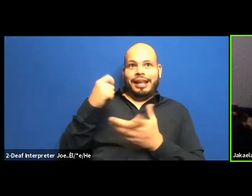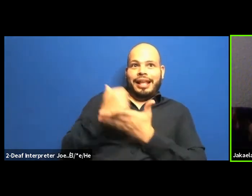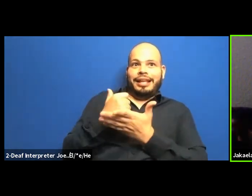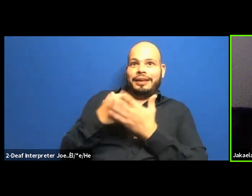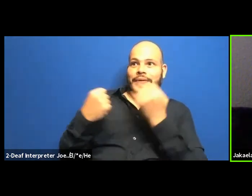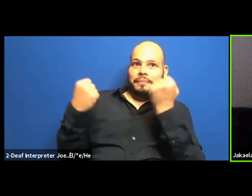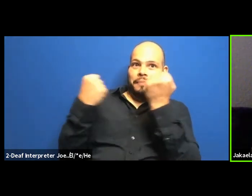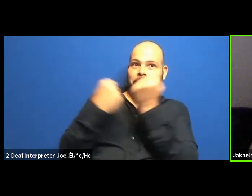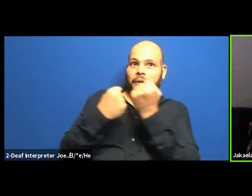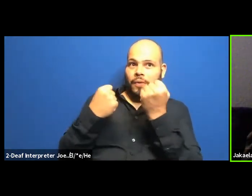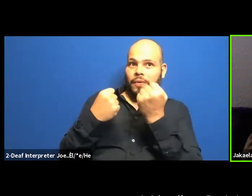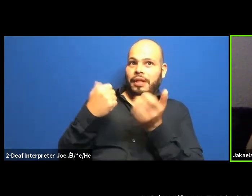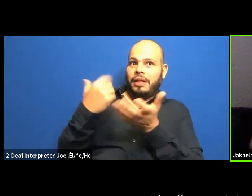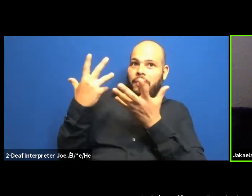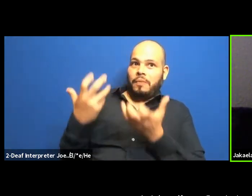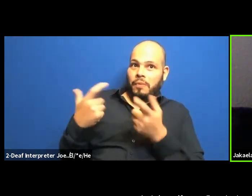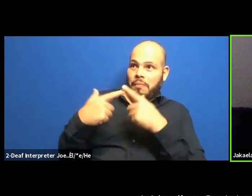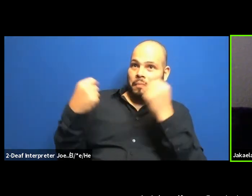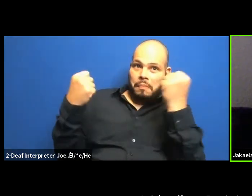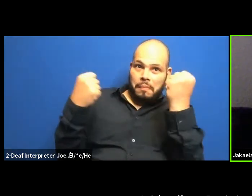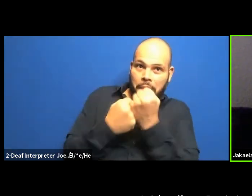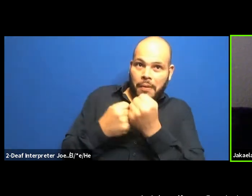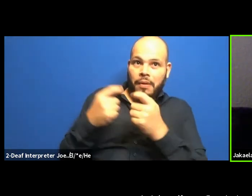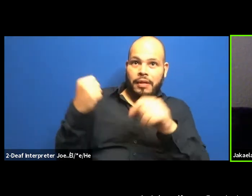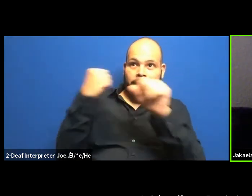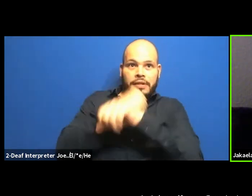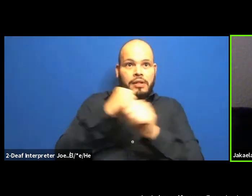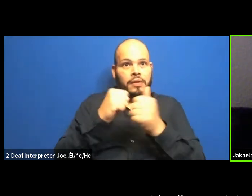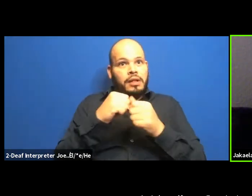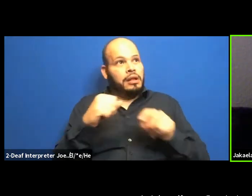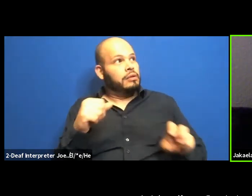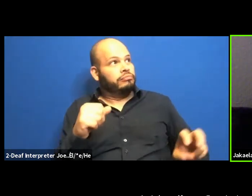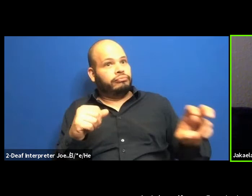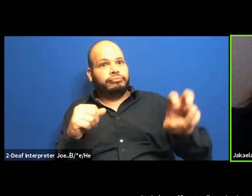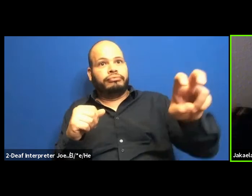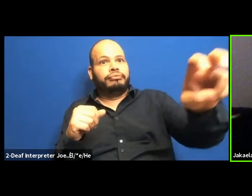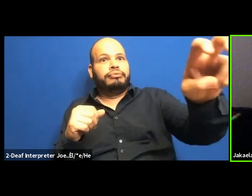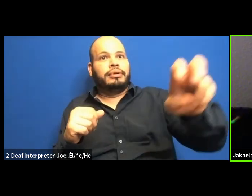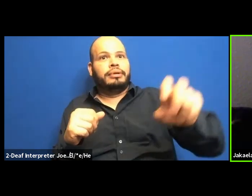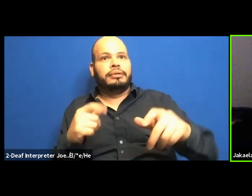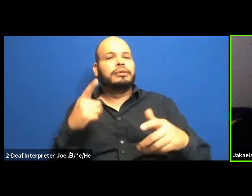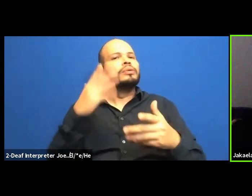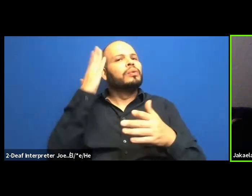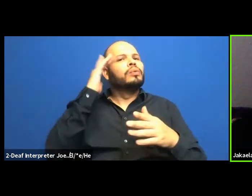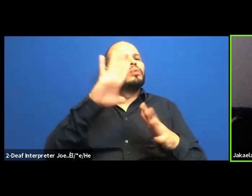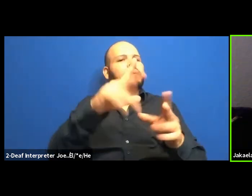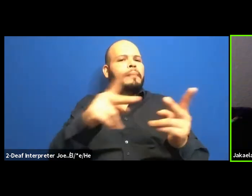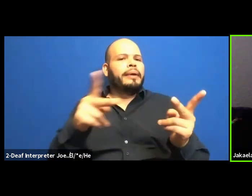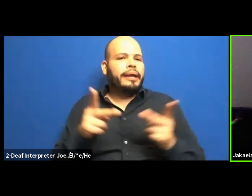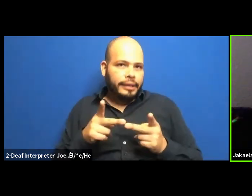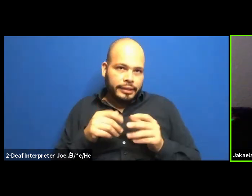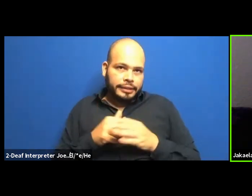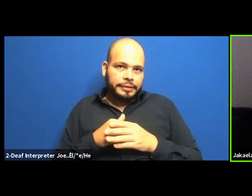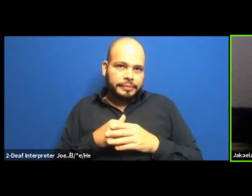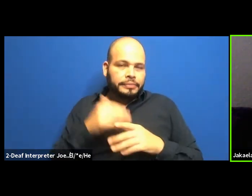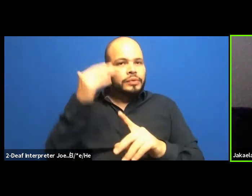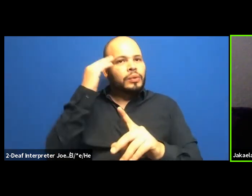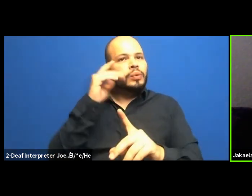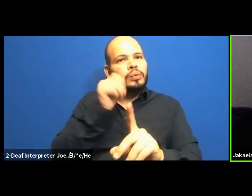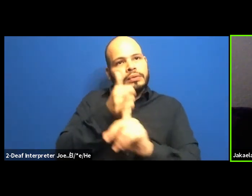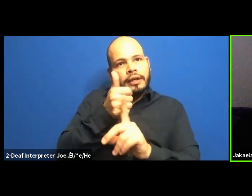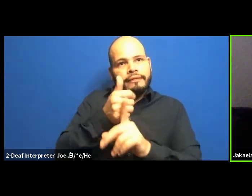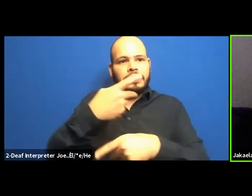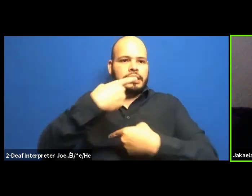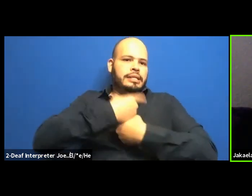in order for us to go out and to replicate what it is that we need and the rest of our community needs, because all of that